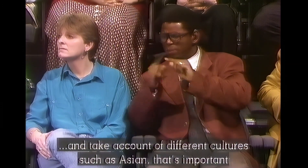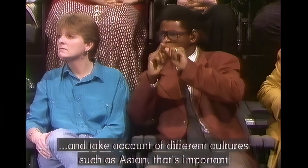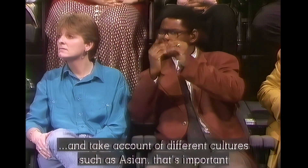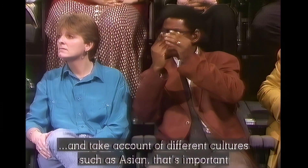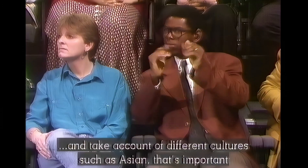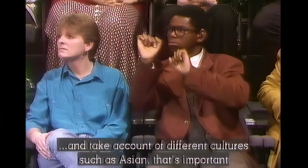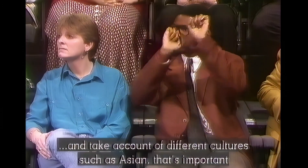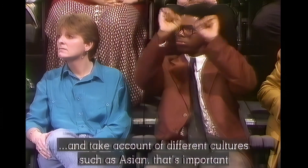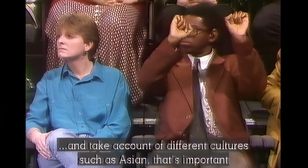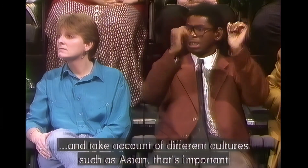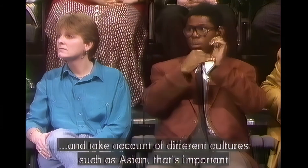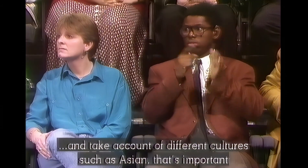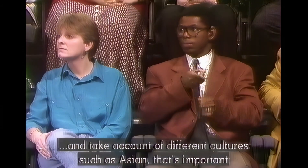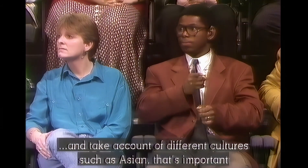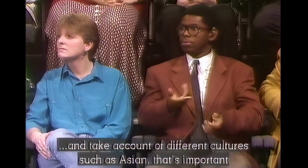Asian. That's really important.